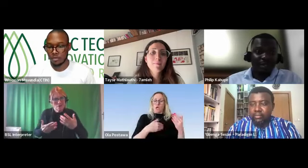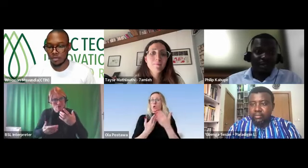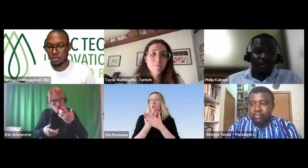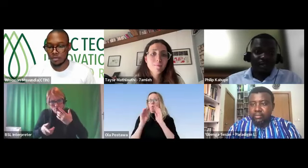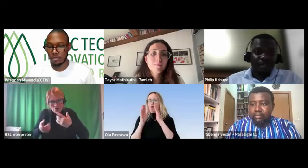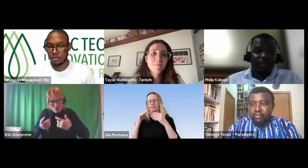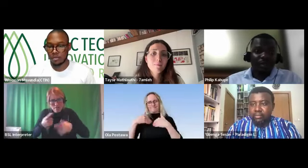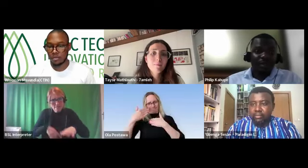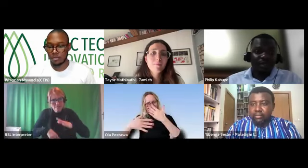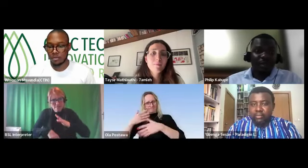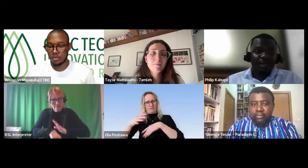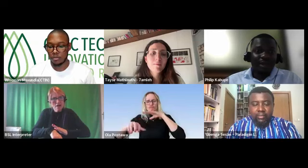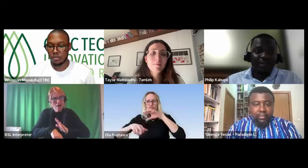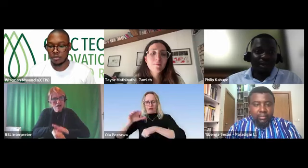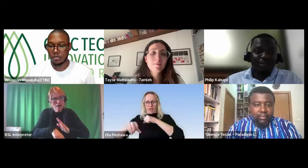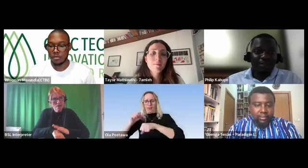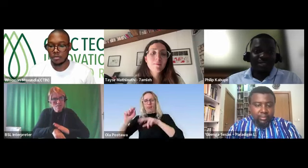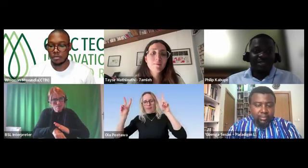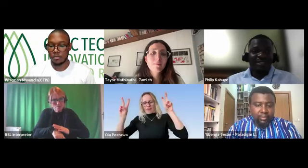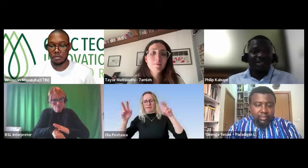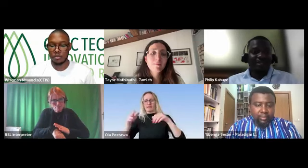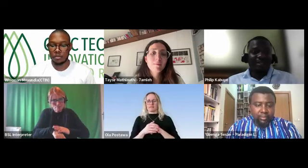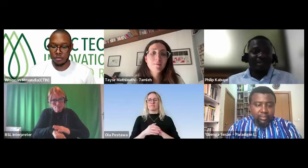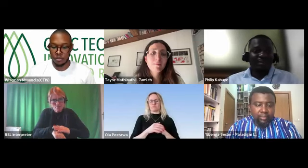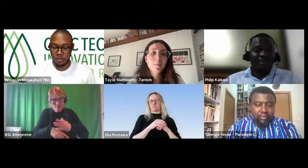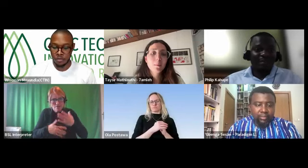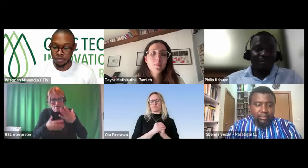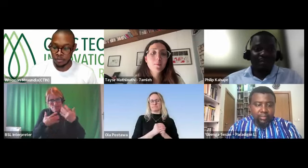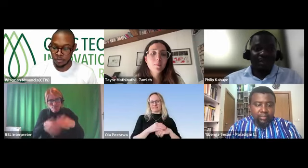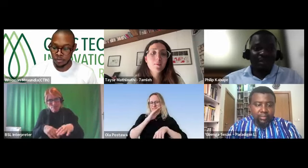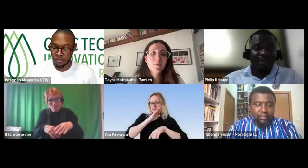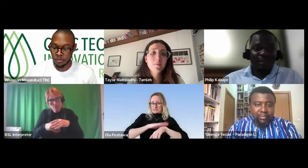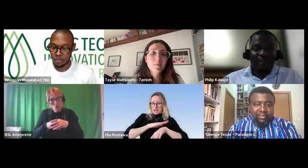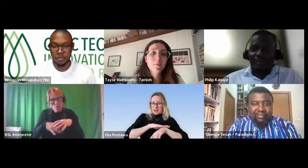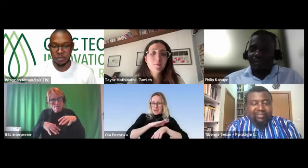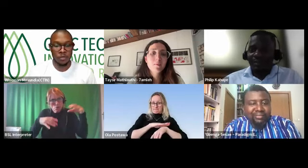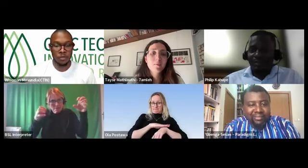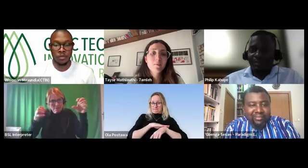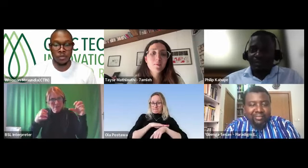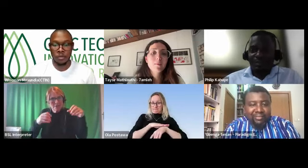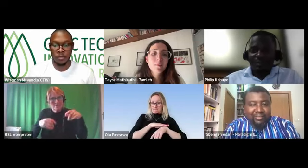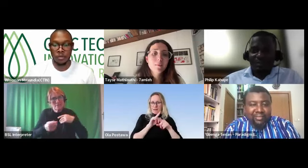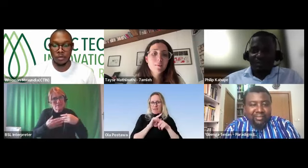monsters. So we are in the time for monsters and dealing with them. Thank you.